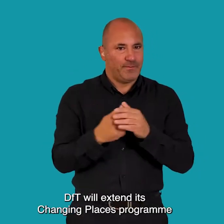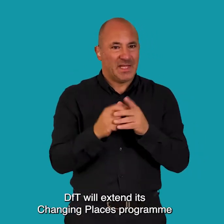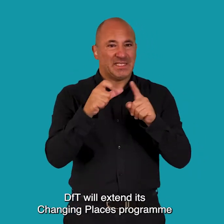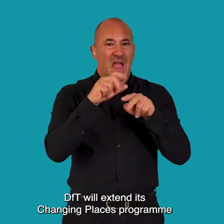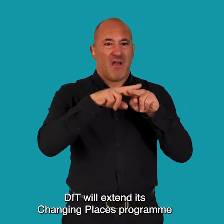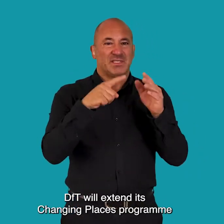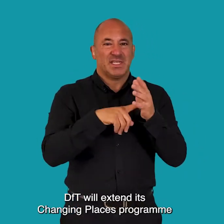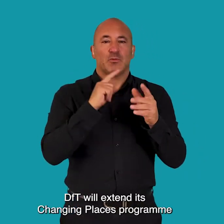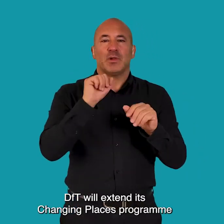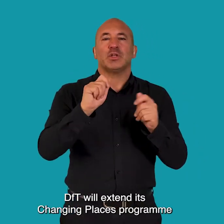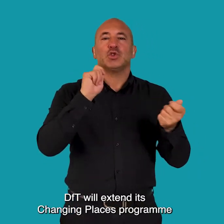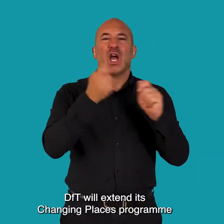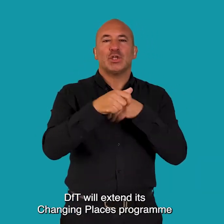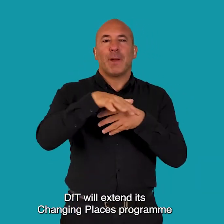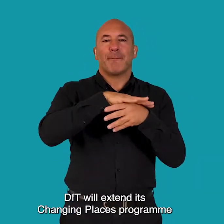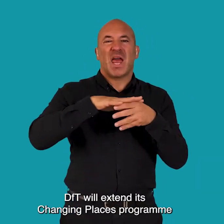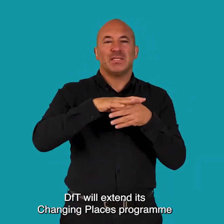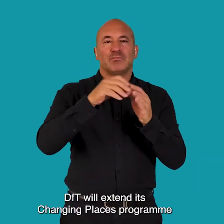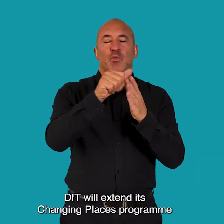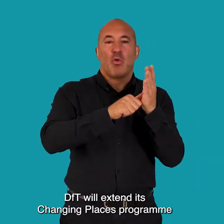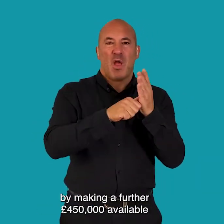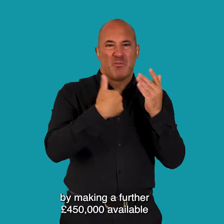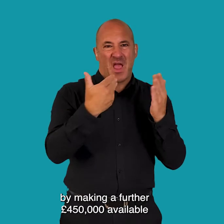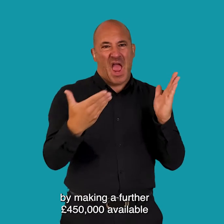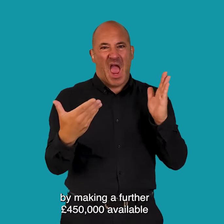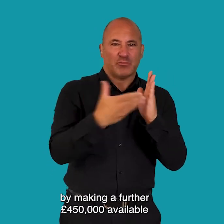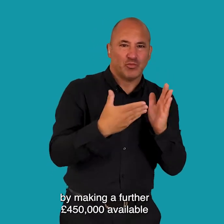will extend its Changing Places programme by making a further